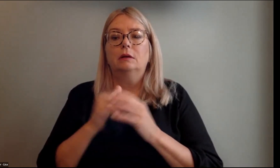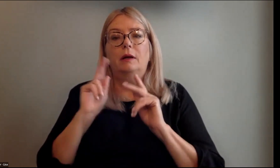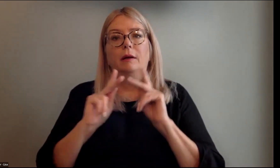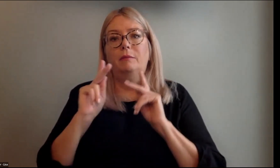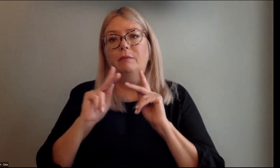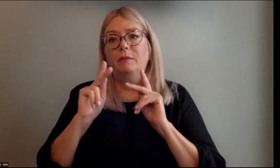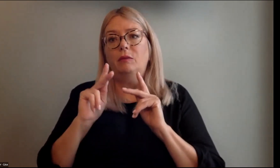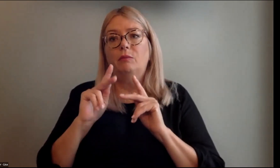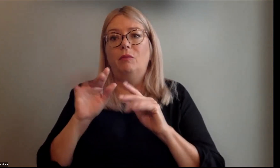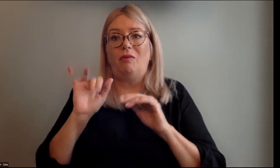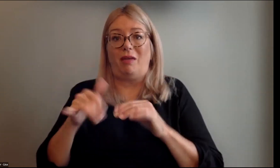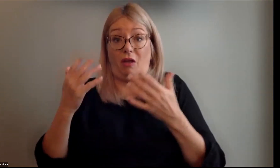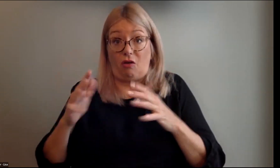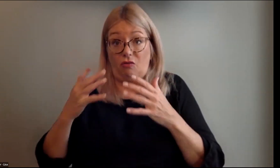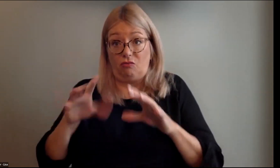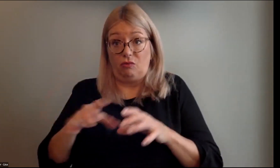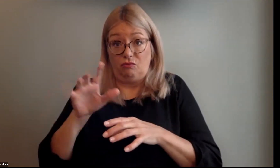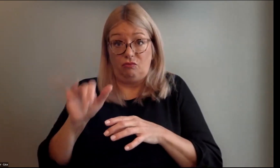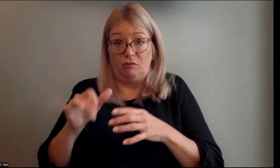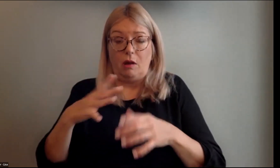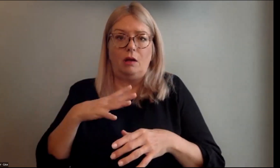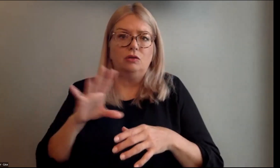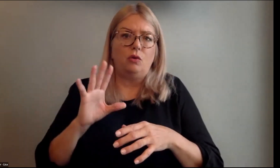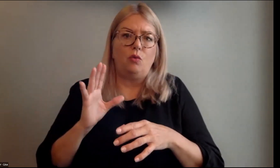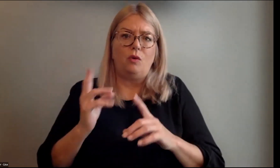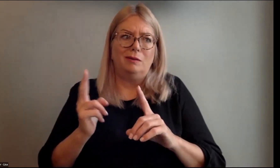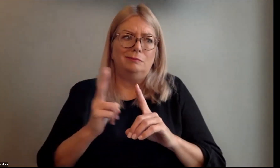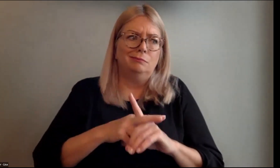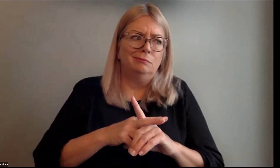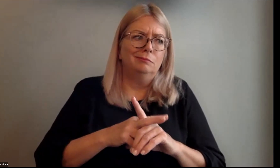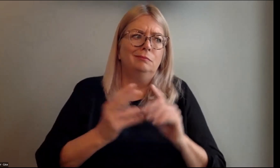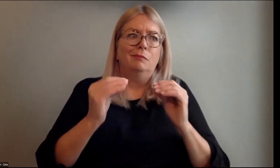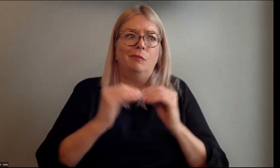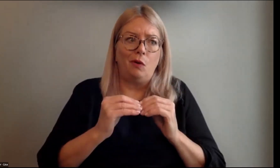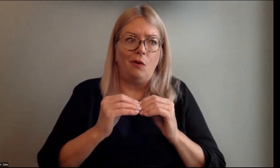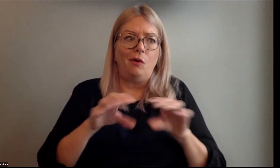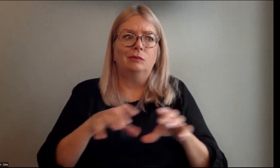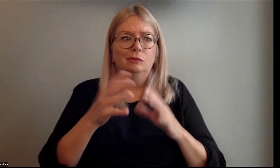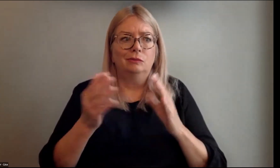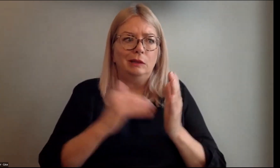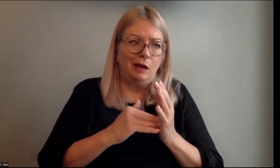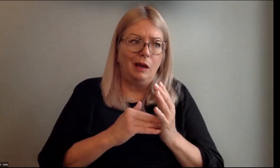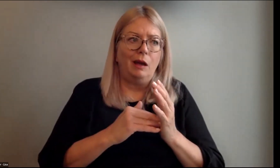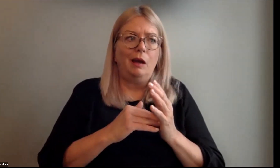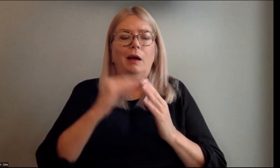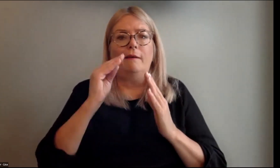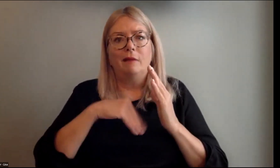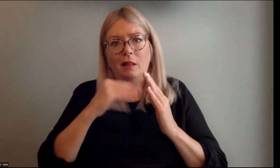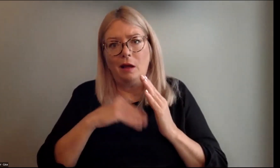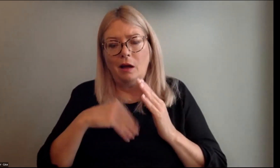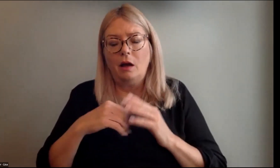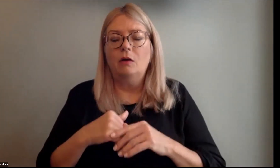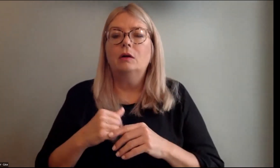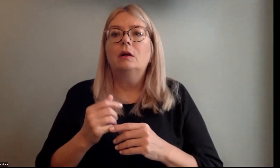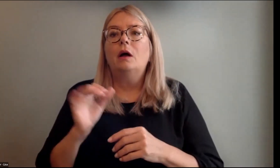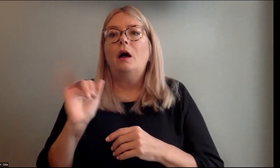it again, feels like great for the worker and hopefully, great for state resources too, right? The other thing that I will just flag,